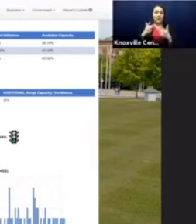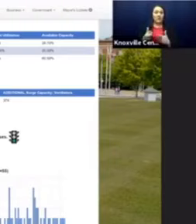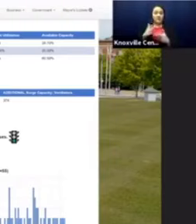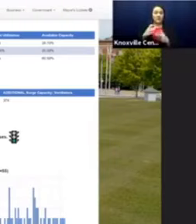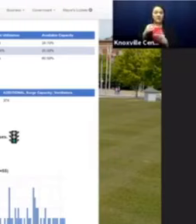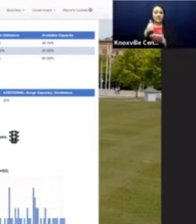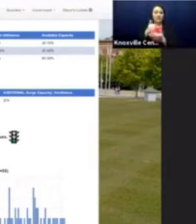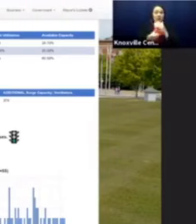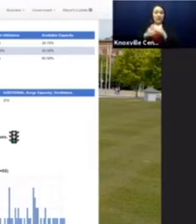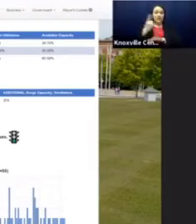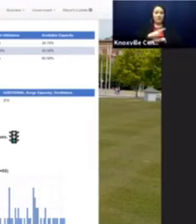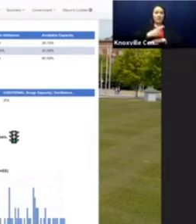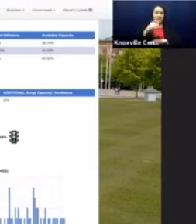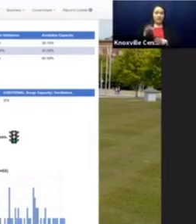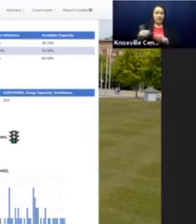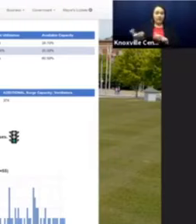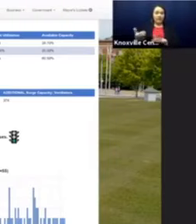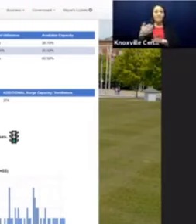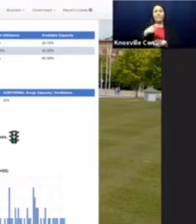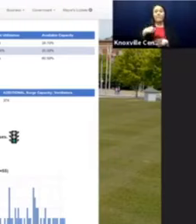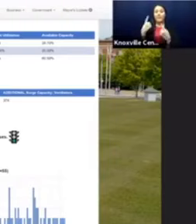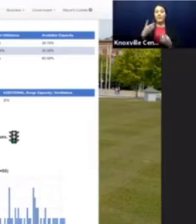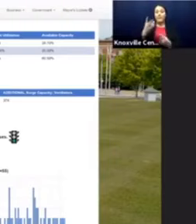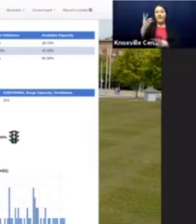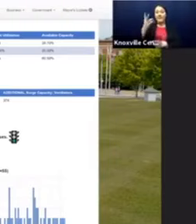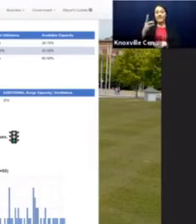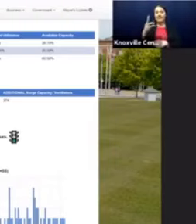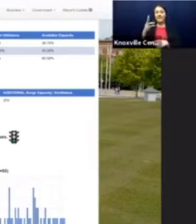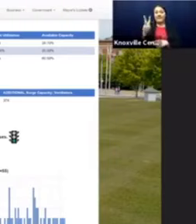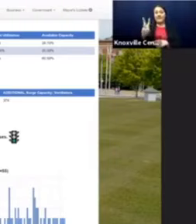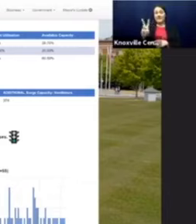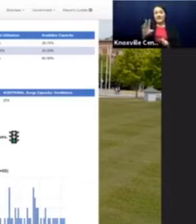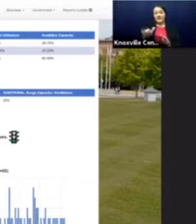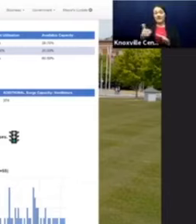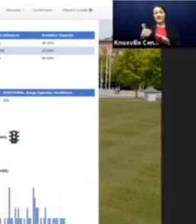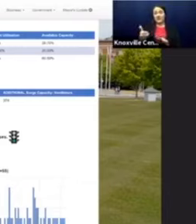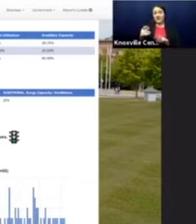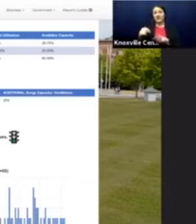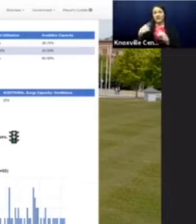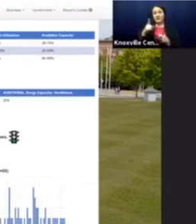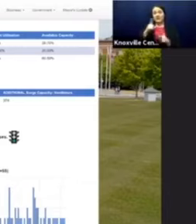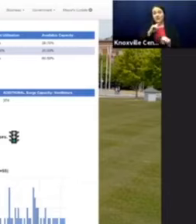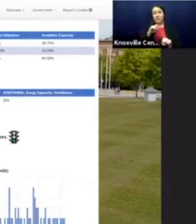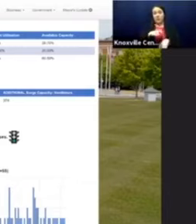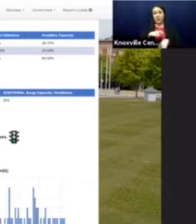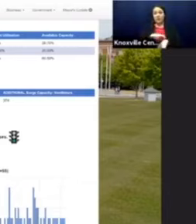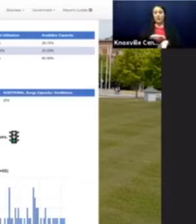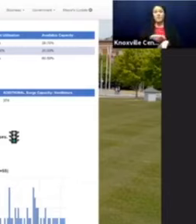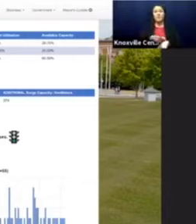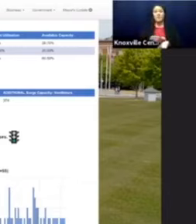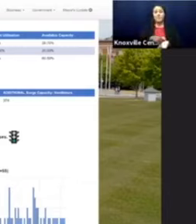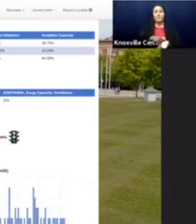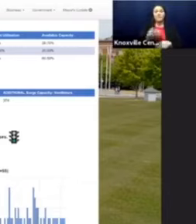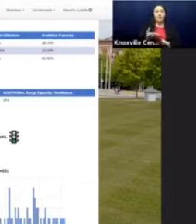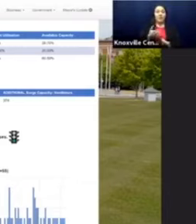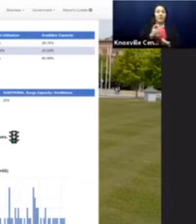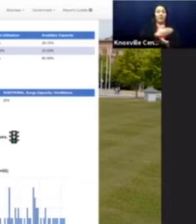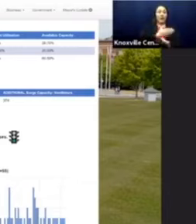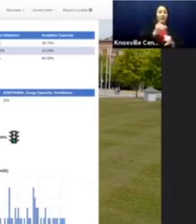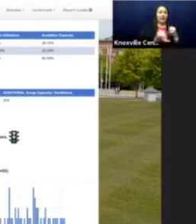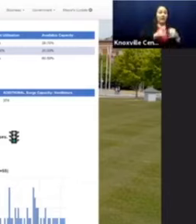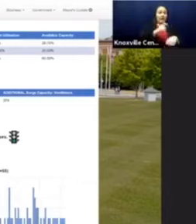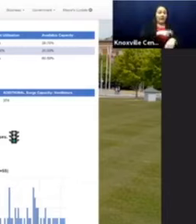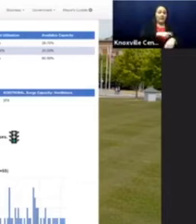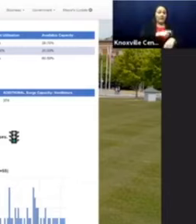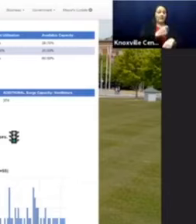Over the past 2 weeks, we have seen 6 deaths during this reporting period, which is down from the 11 we reported during our last update.